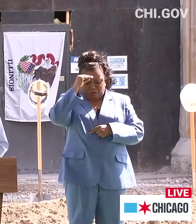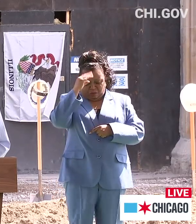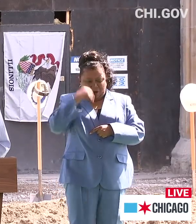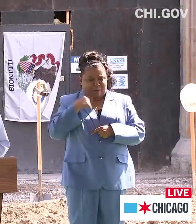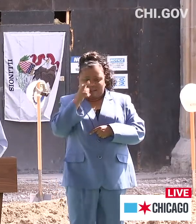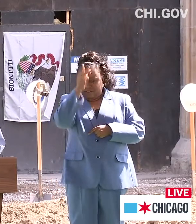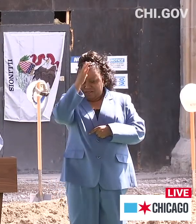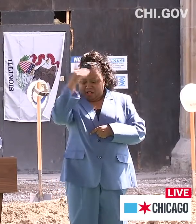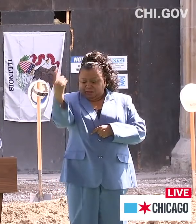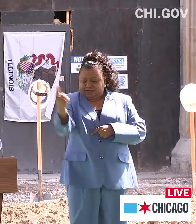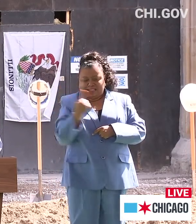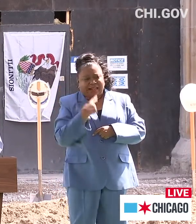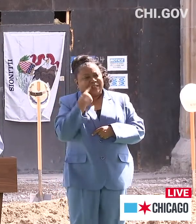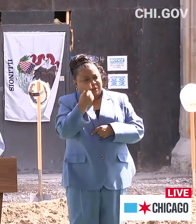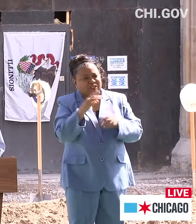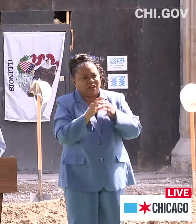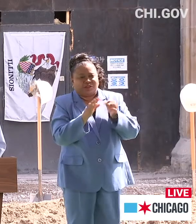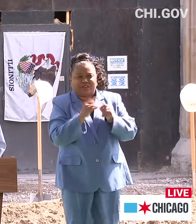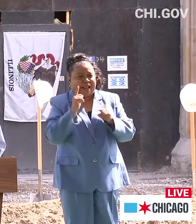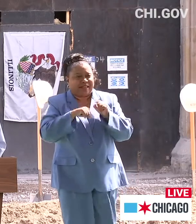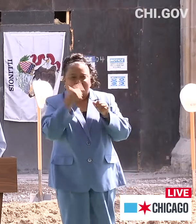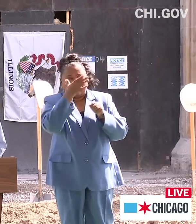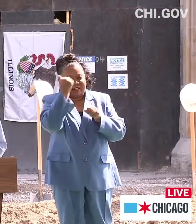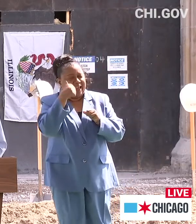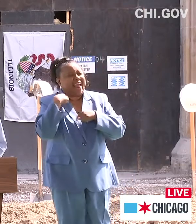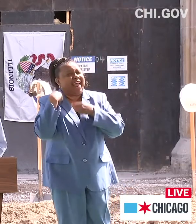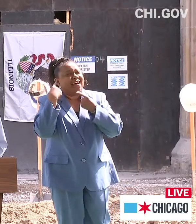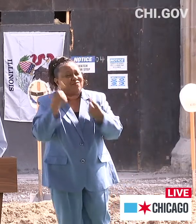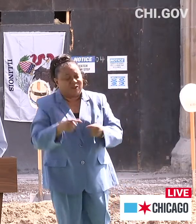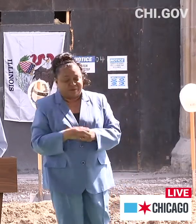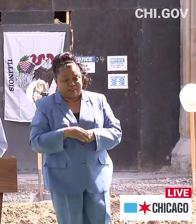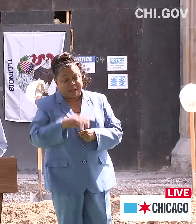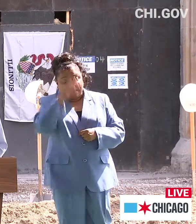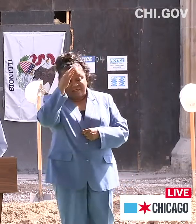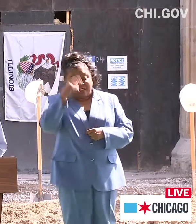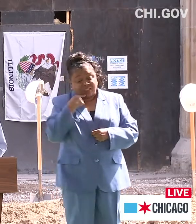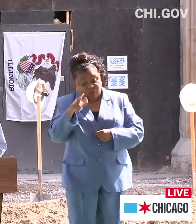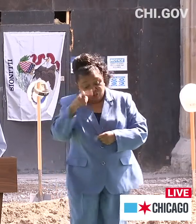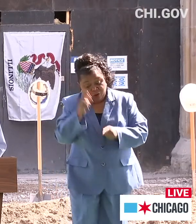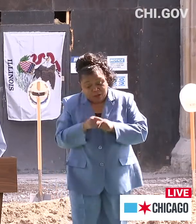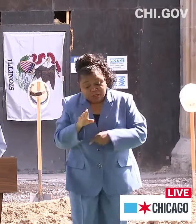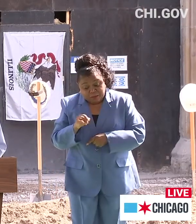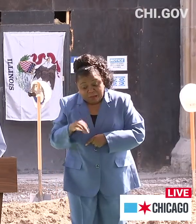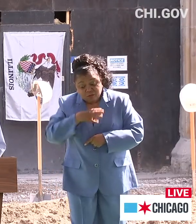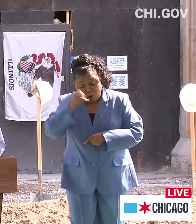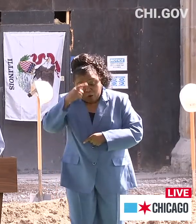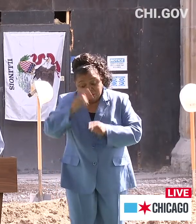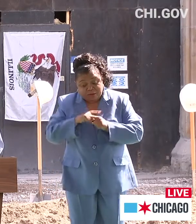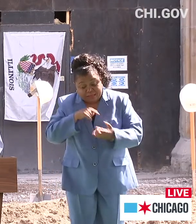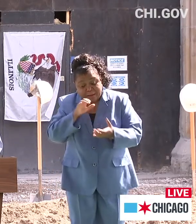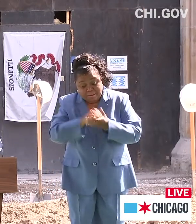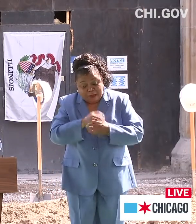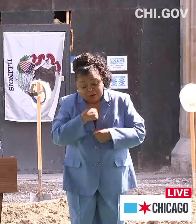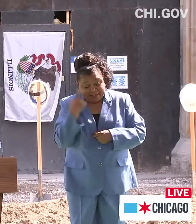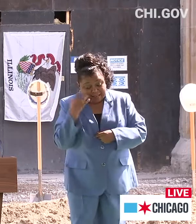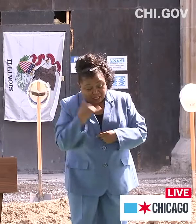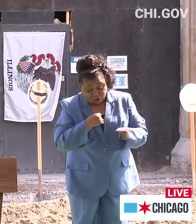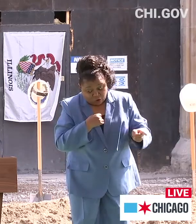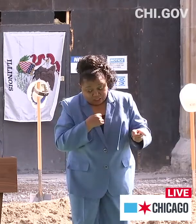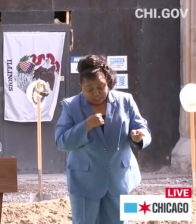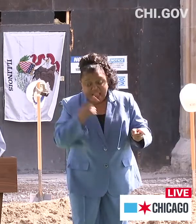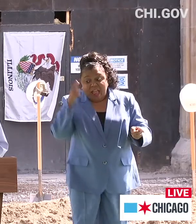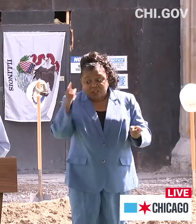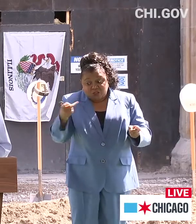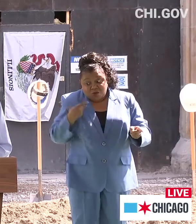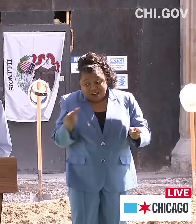father came up to me, and let me tell you this story because I can't forget it ever. And he said, you know, your brother Bob, your older brother, is getting married out in California,